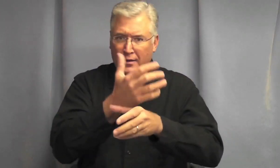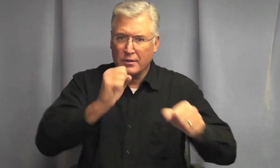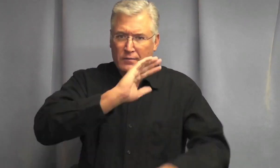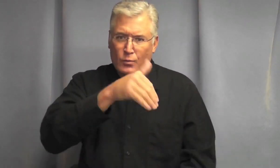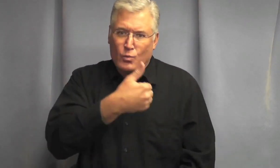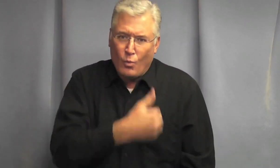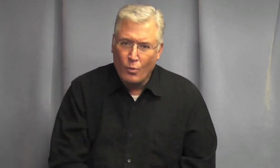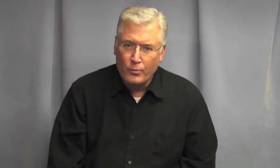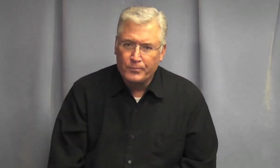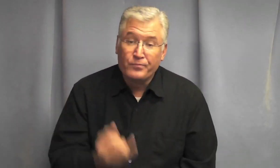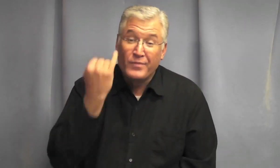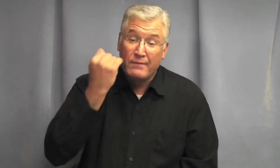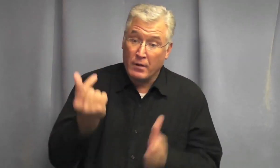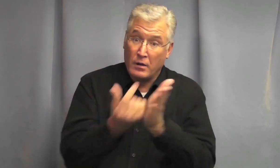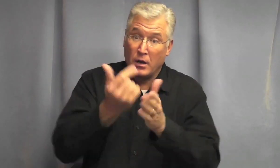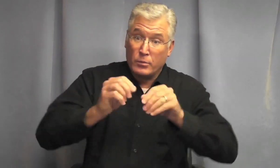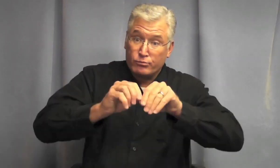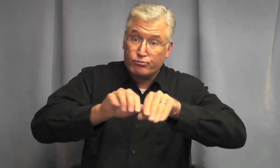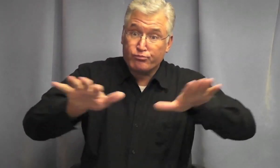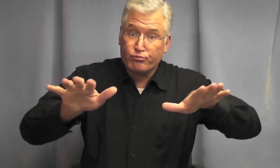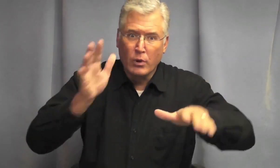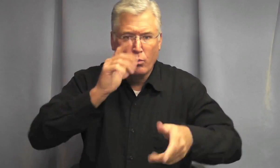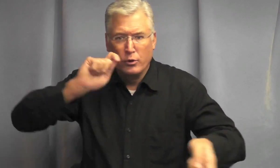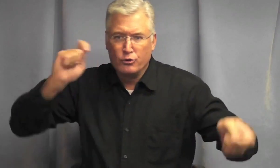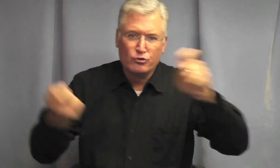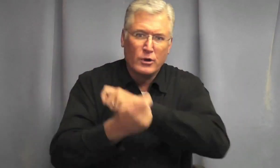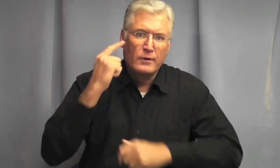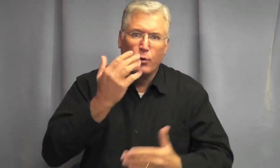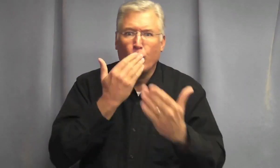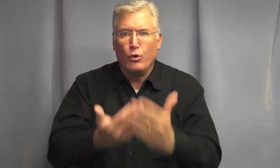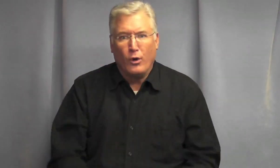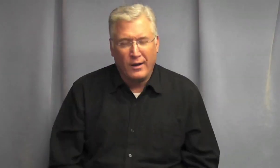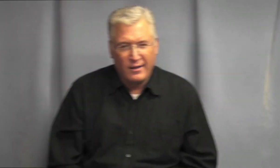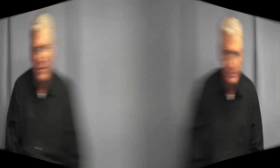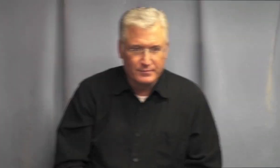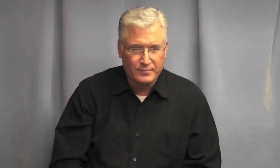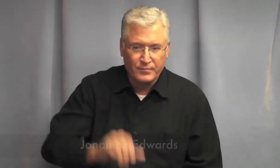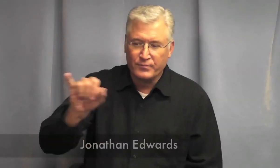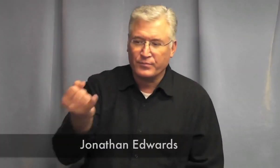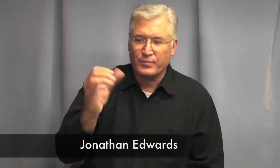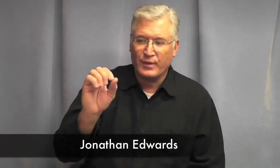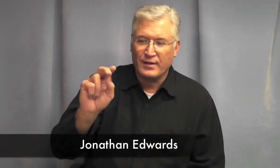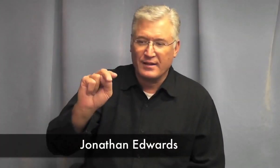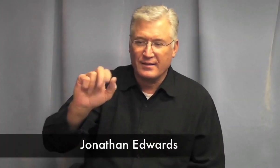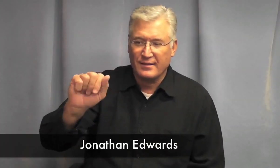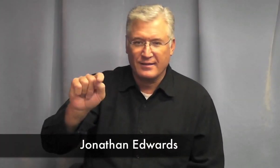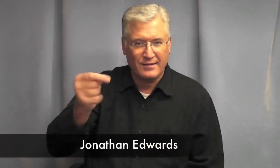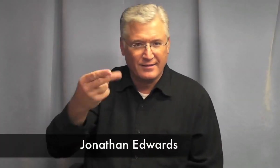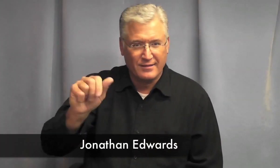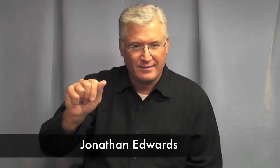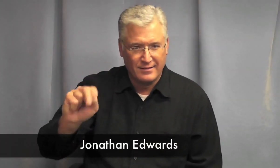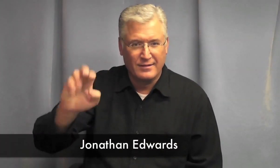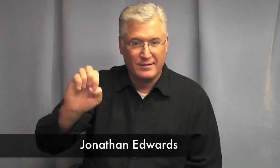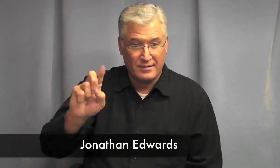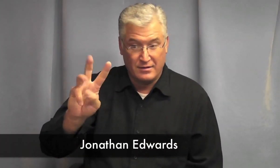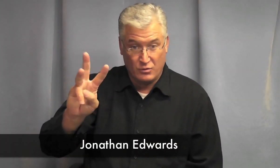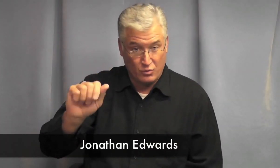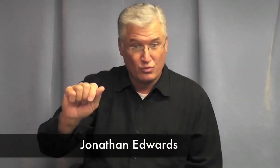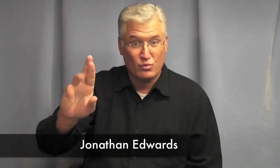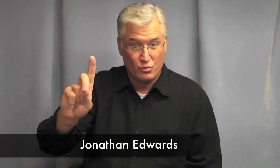soul. The gospel saves the soul. If the gospel spreads, it will. You might be surprised, but Jonathan